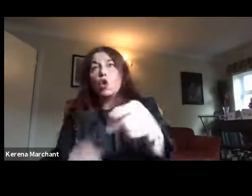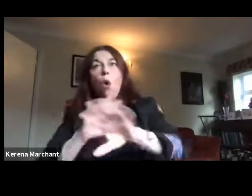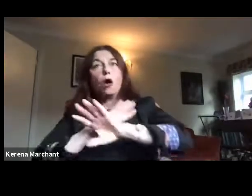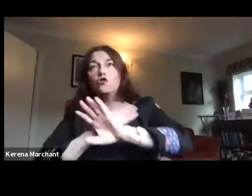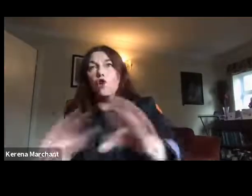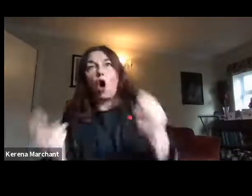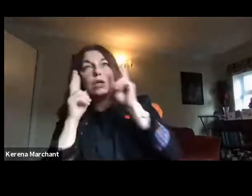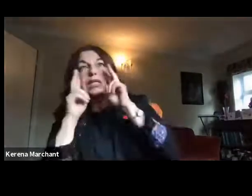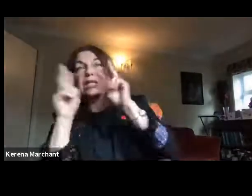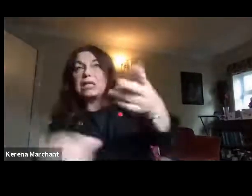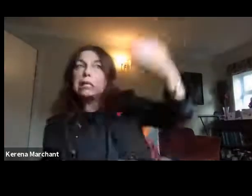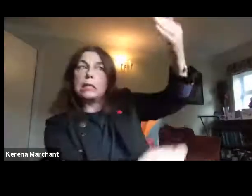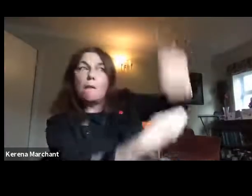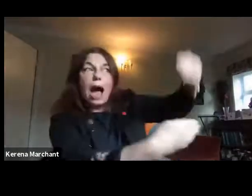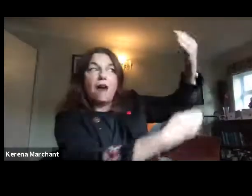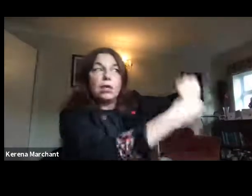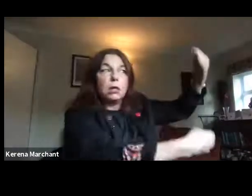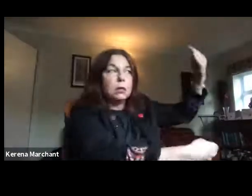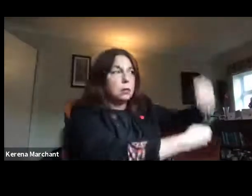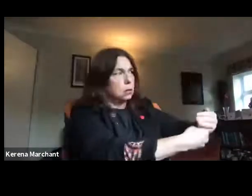to ask doctors to help us.